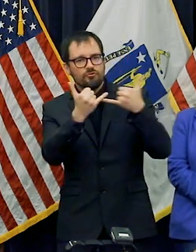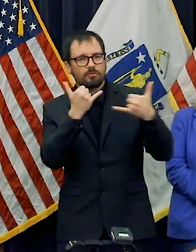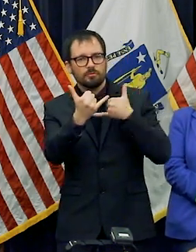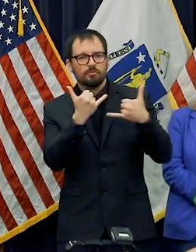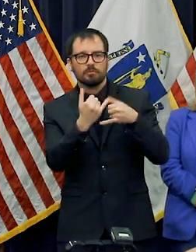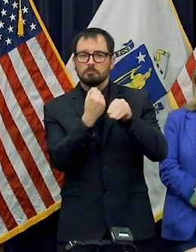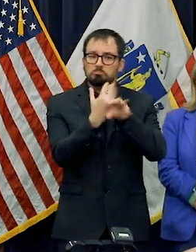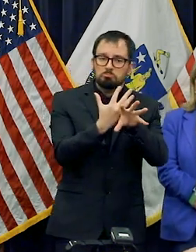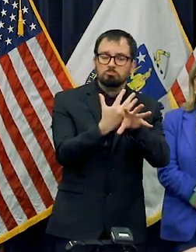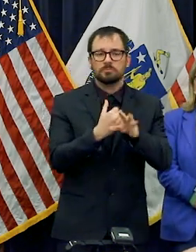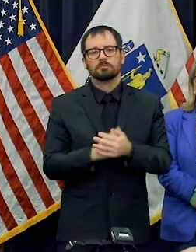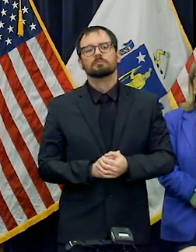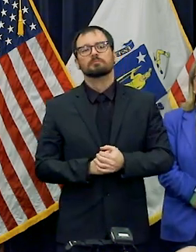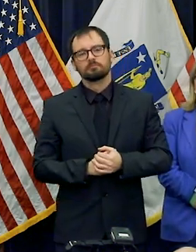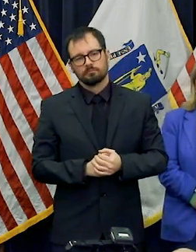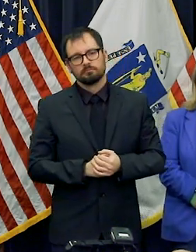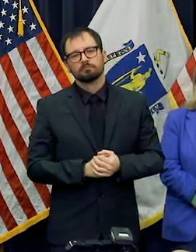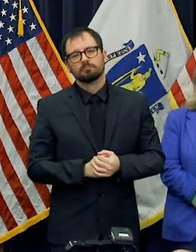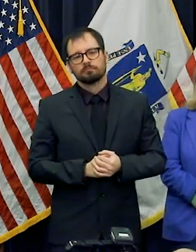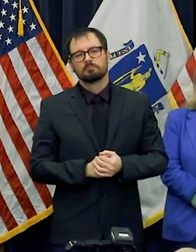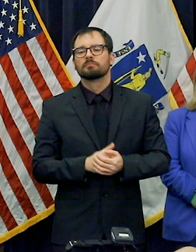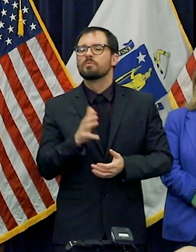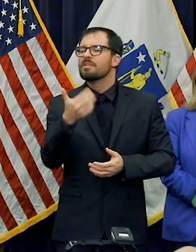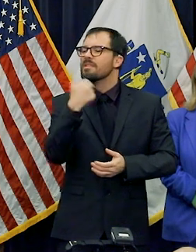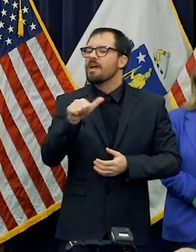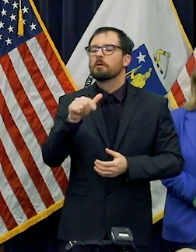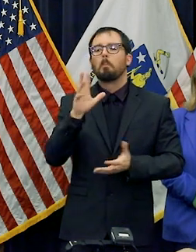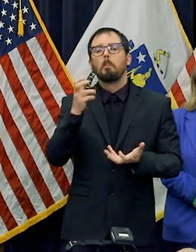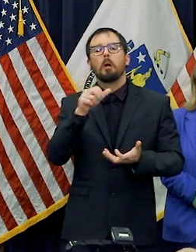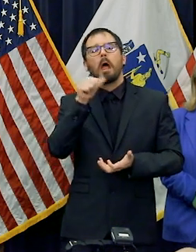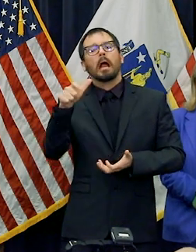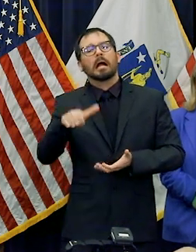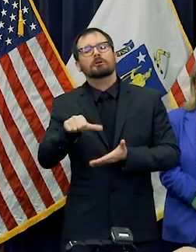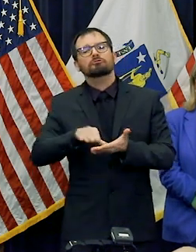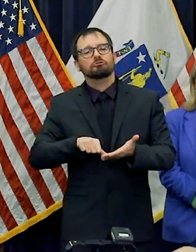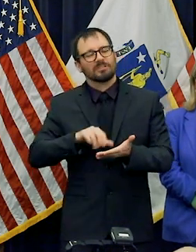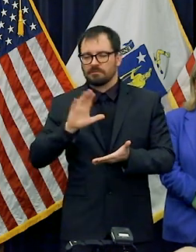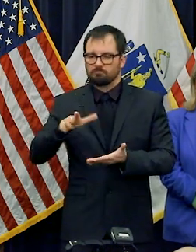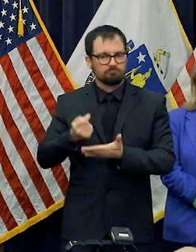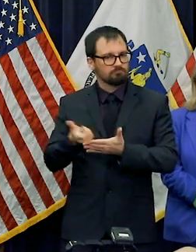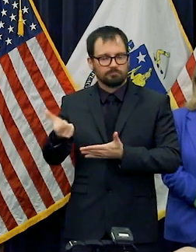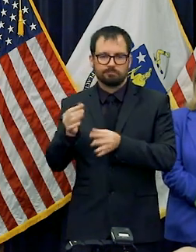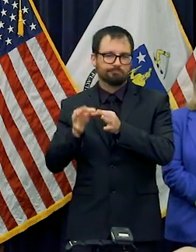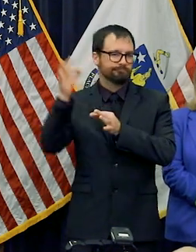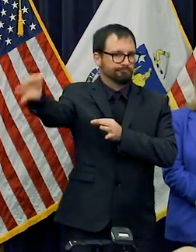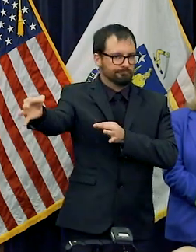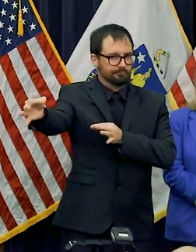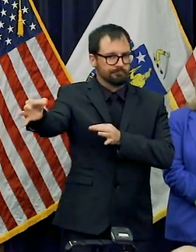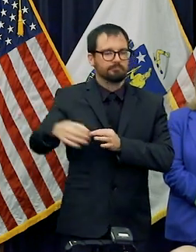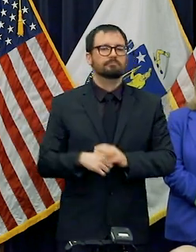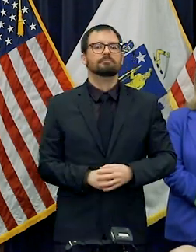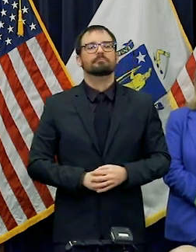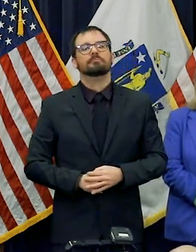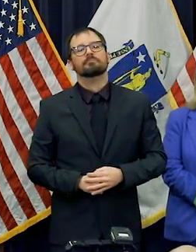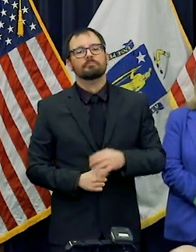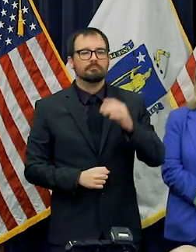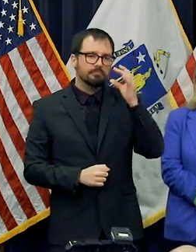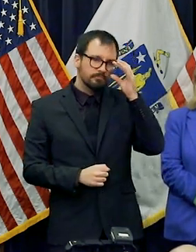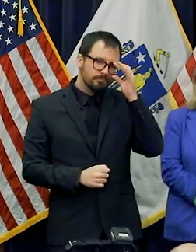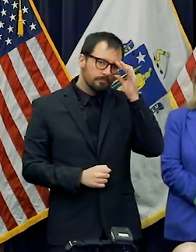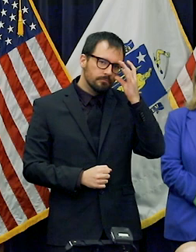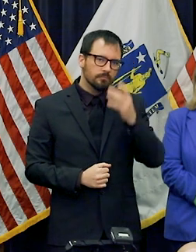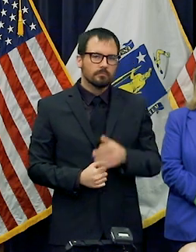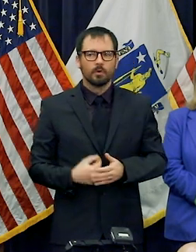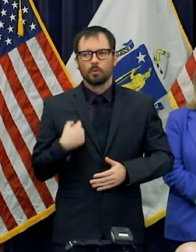today we filed legislation that will allow new claimants for unemployment benefits to be paid more quickly by waiving the one-week